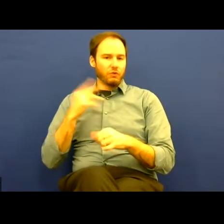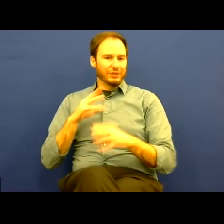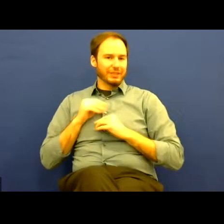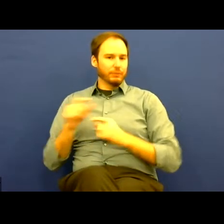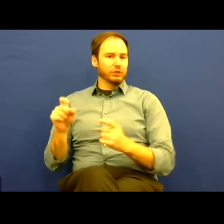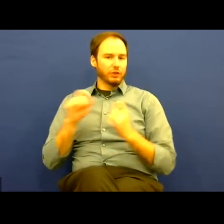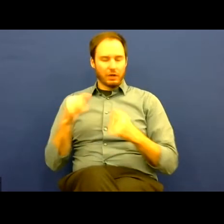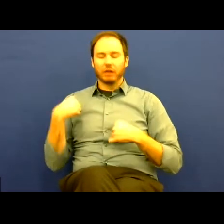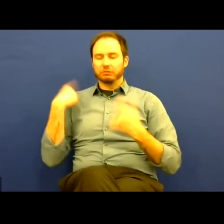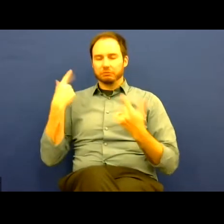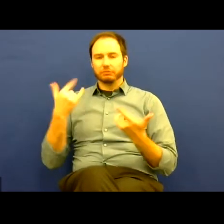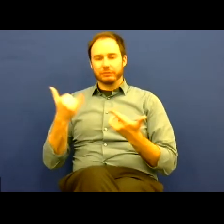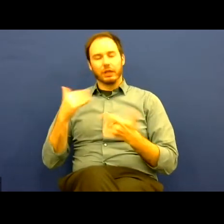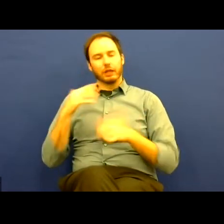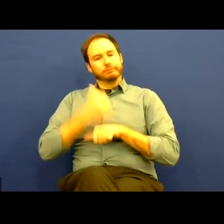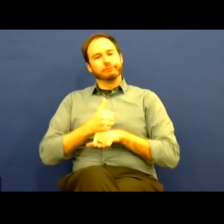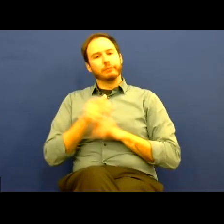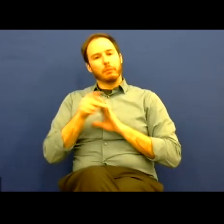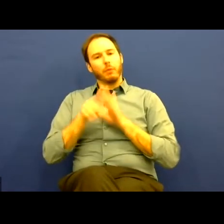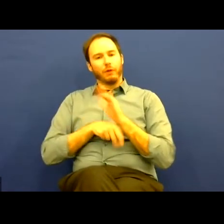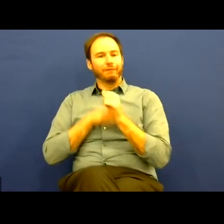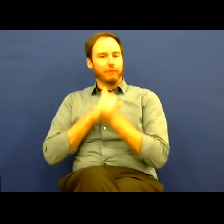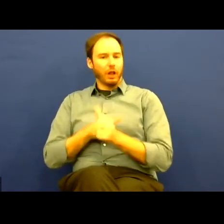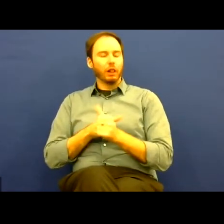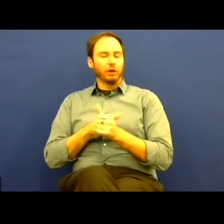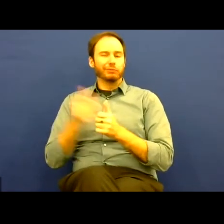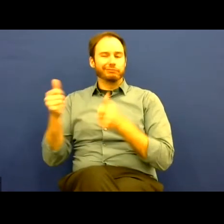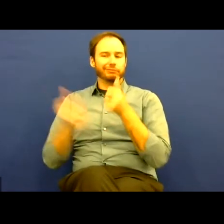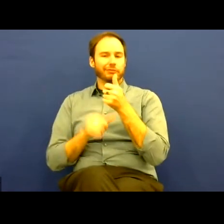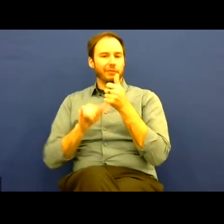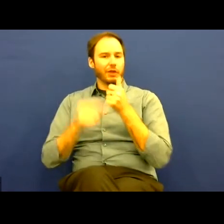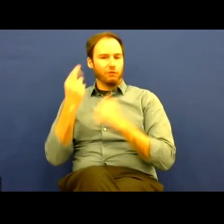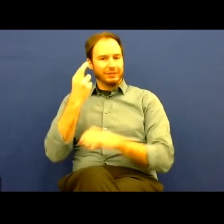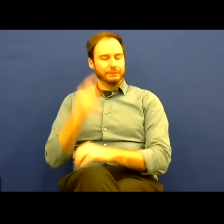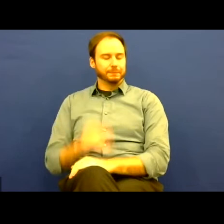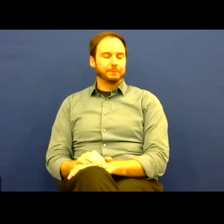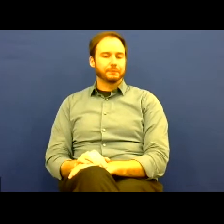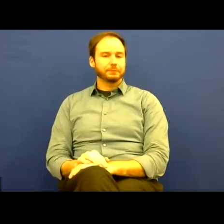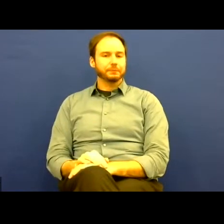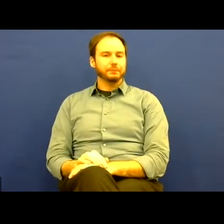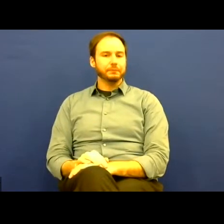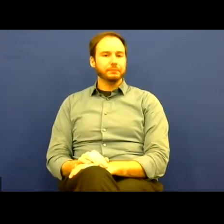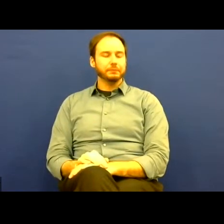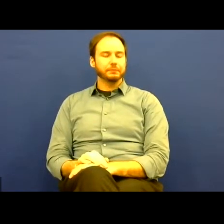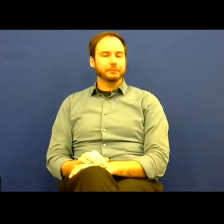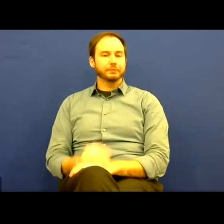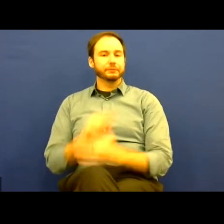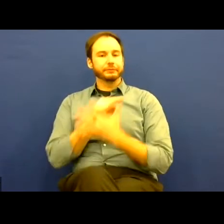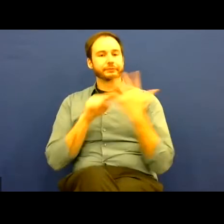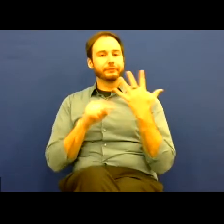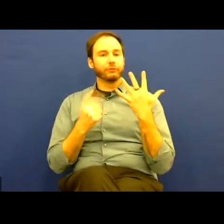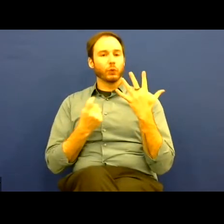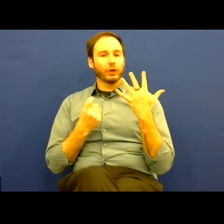that's what we've been doing. And this falls into that category. Any questions?